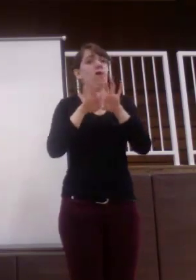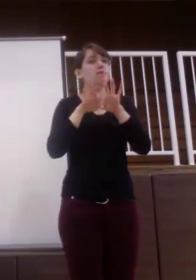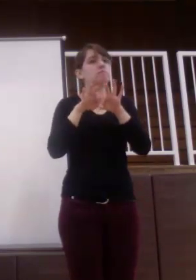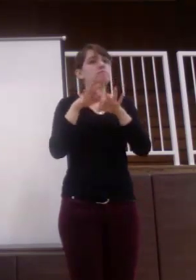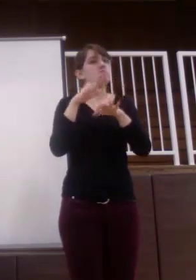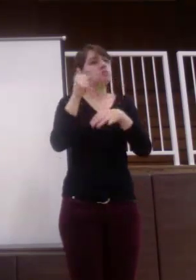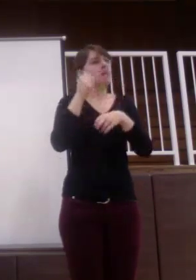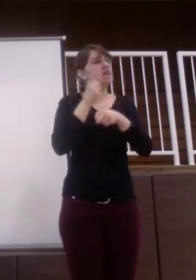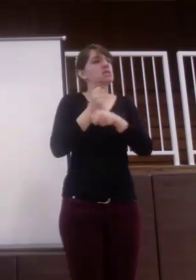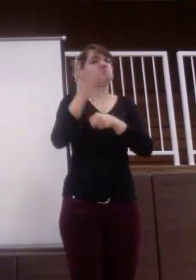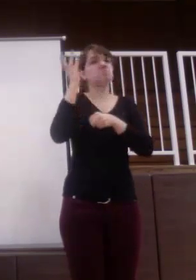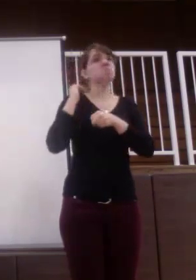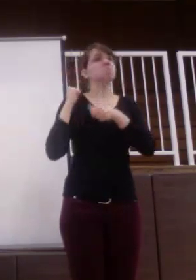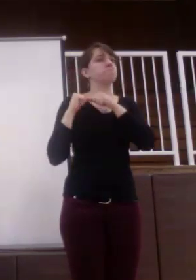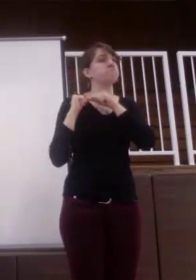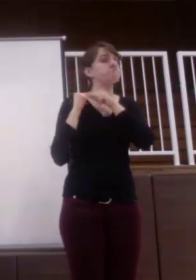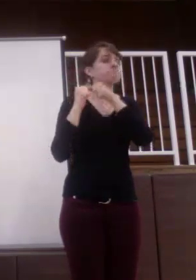or so.